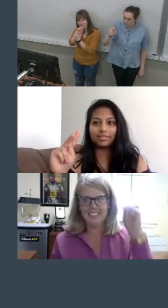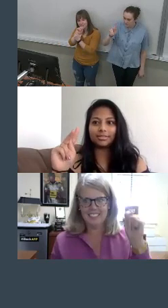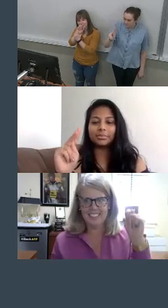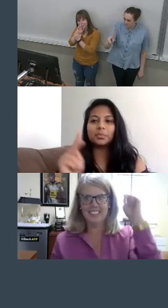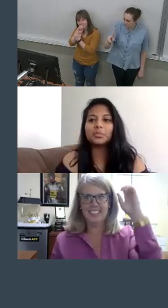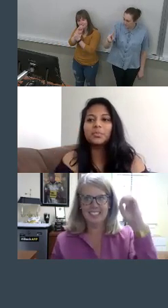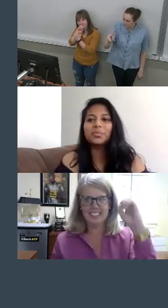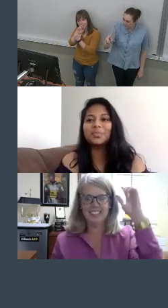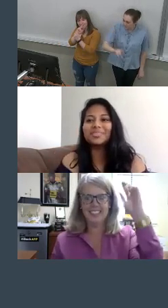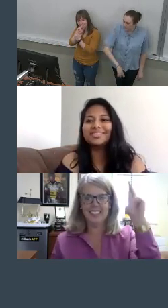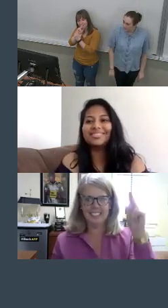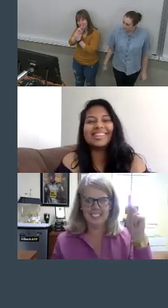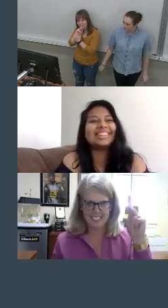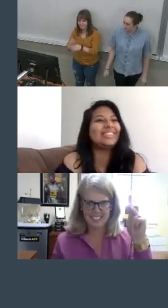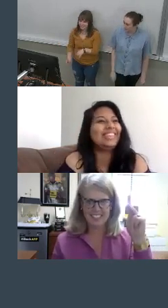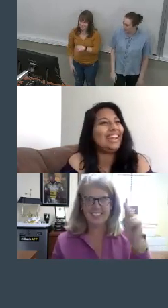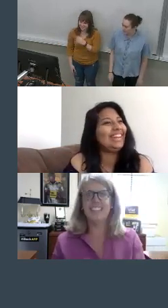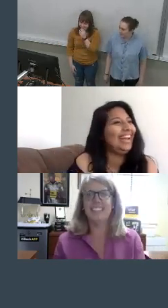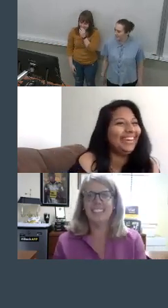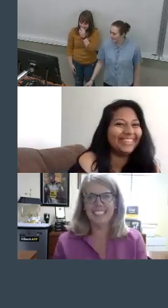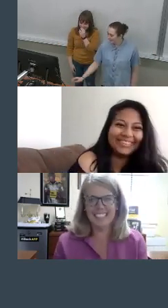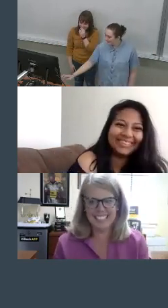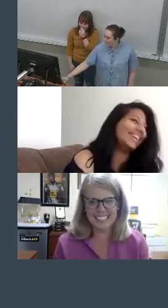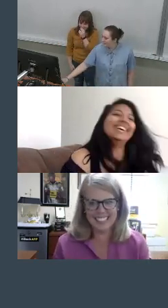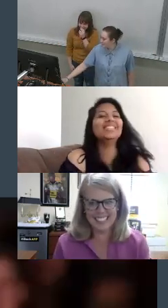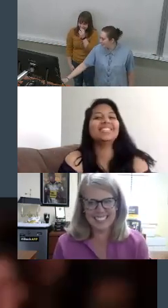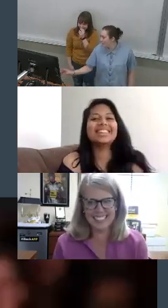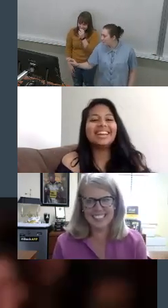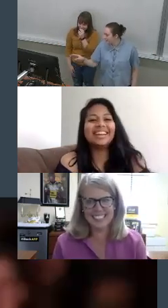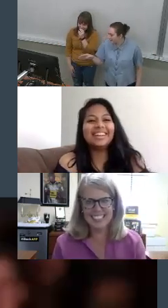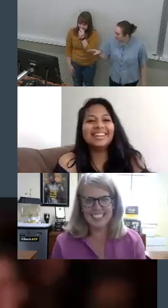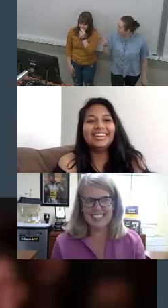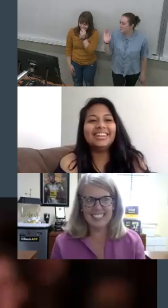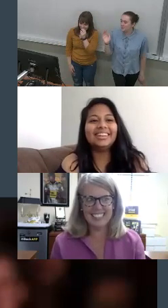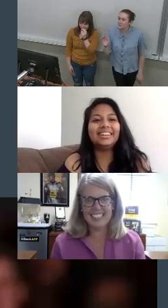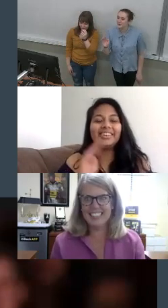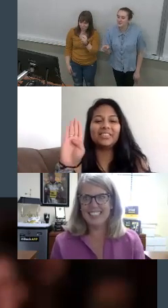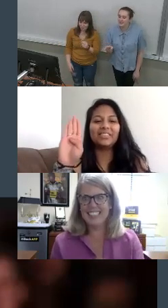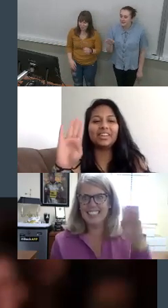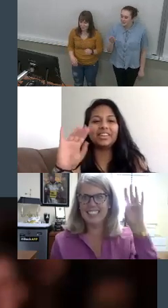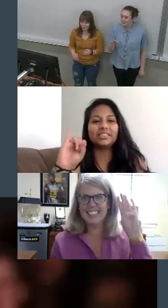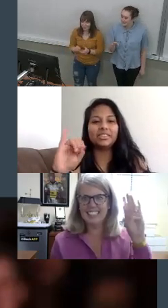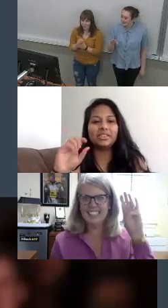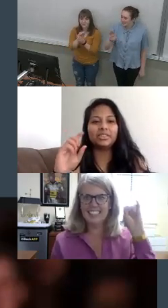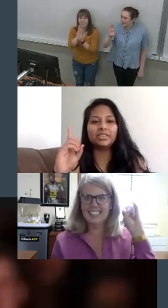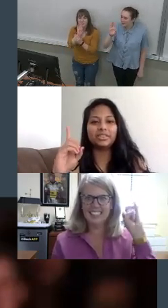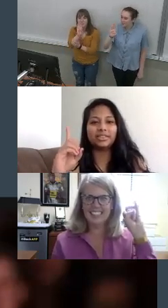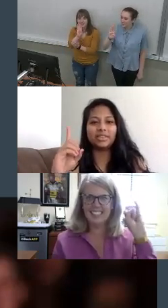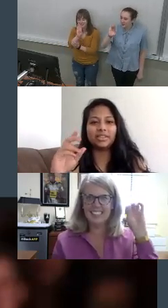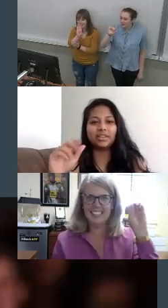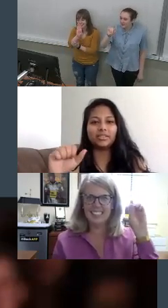Tok. Good. Okay. Awesome. I'm trying to like watch both of us. they're good at finger spelling. They